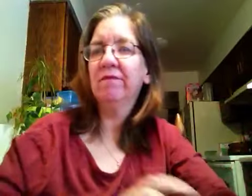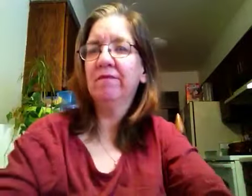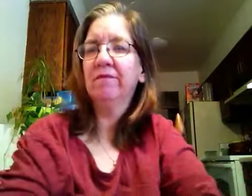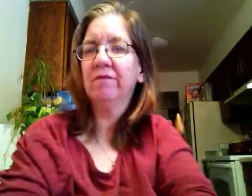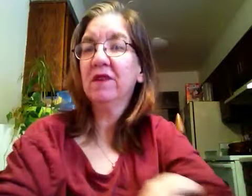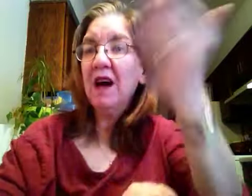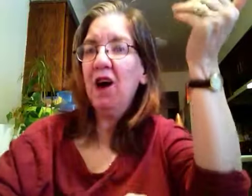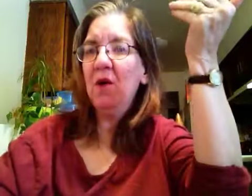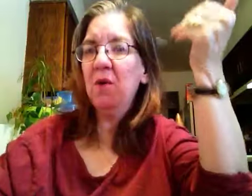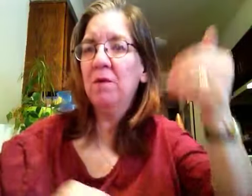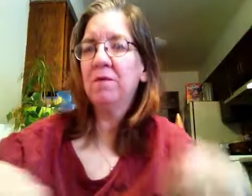Ah, mm.